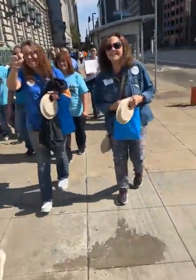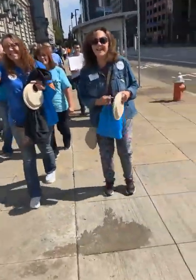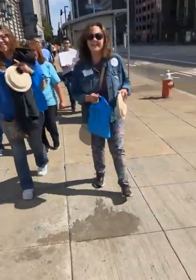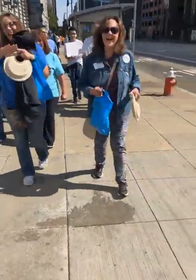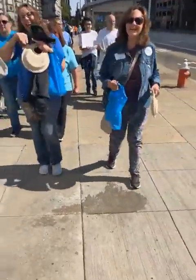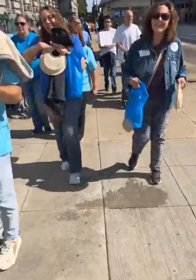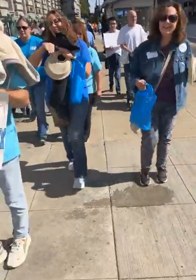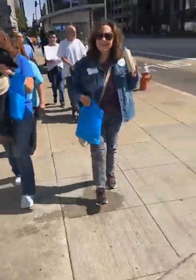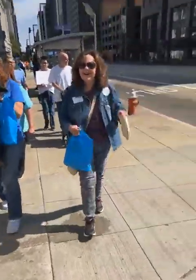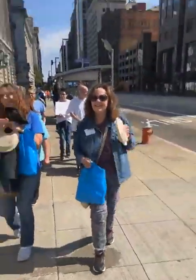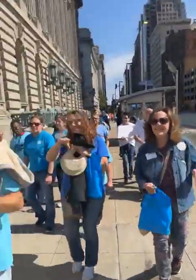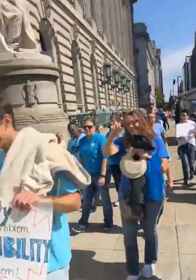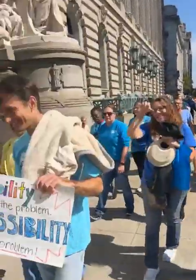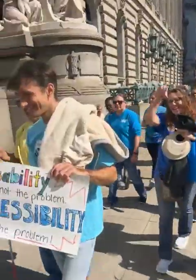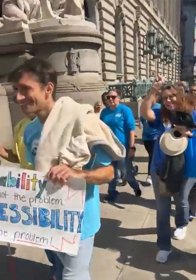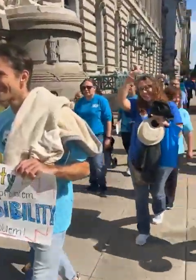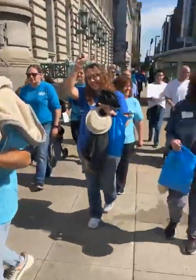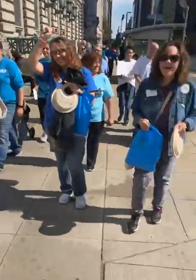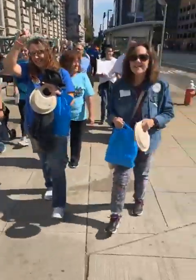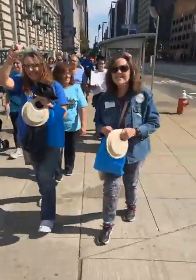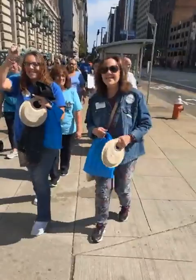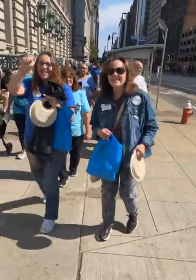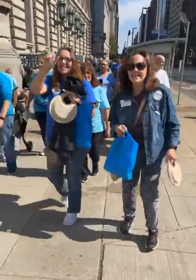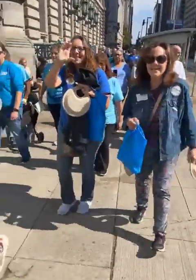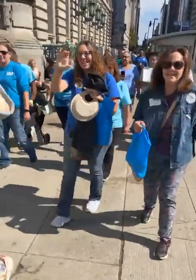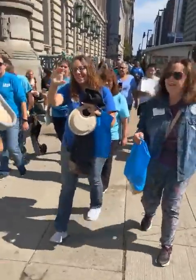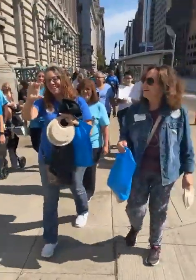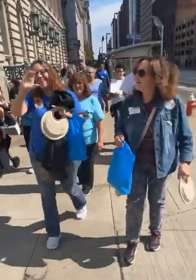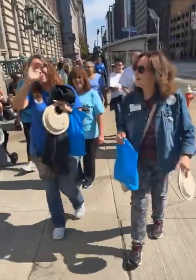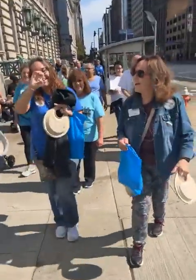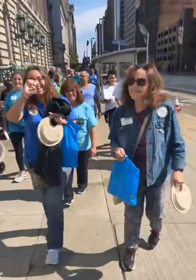ESS, access, access, yes, yes, yes.